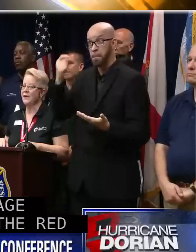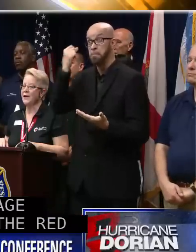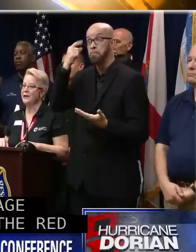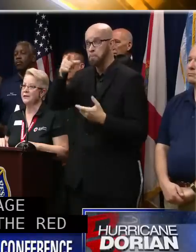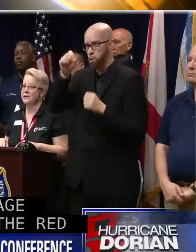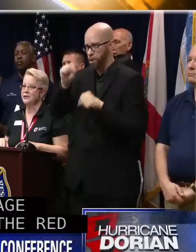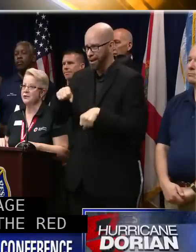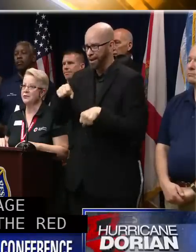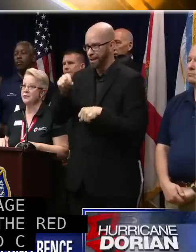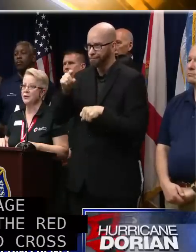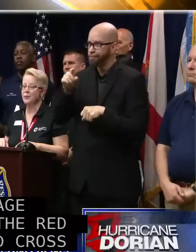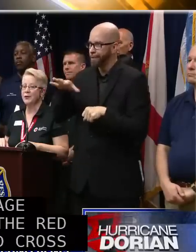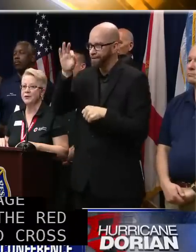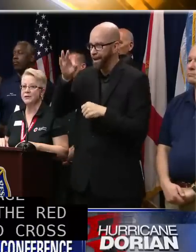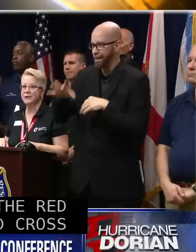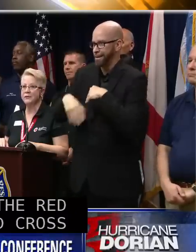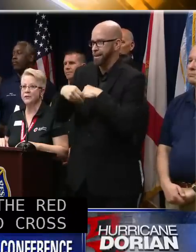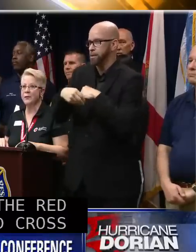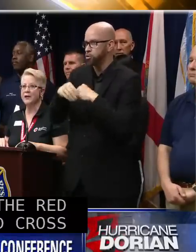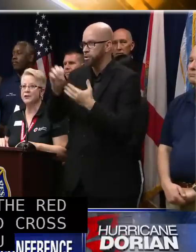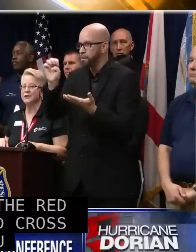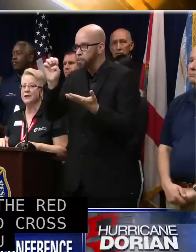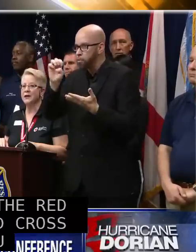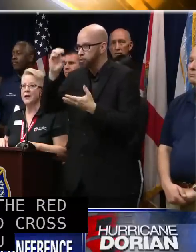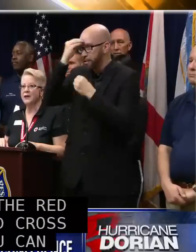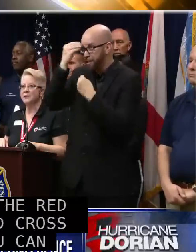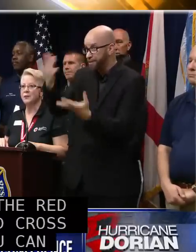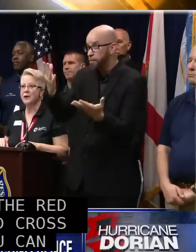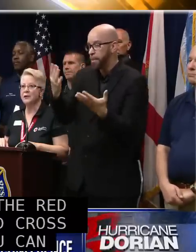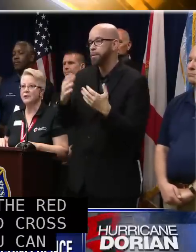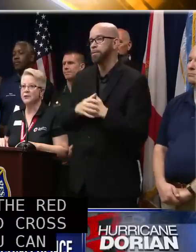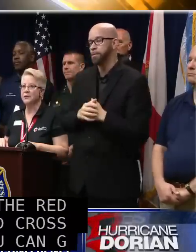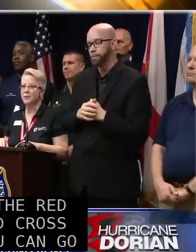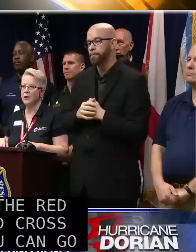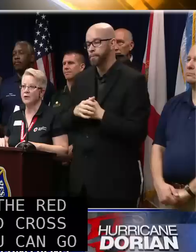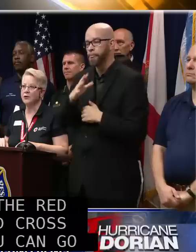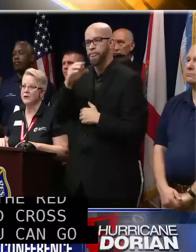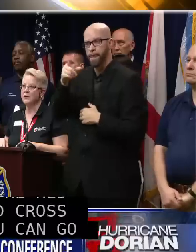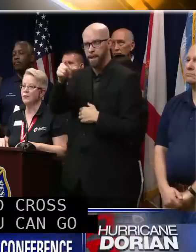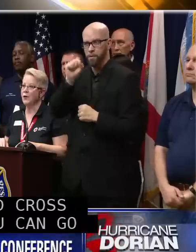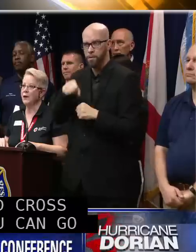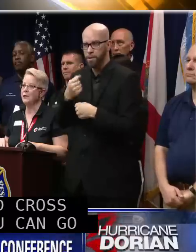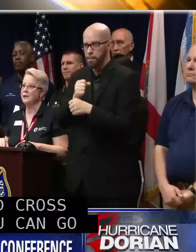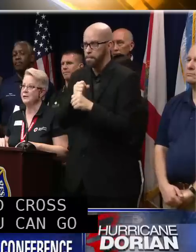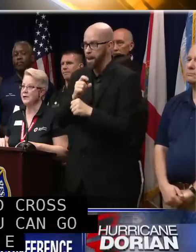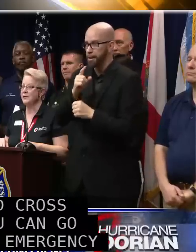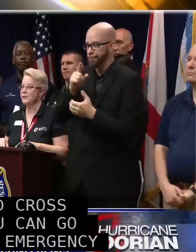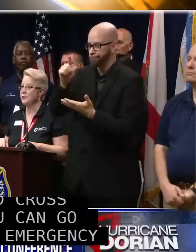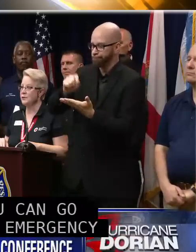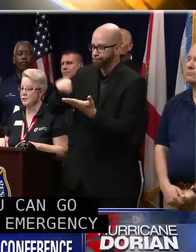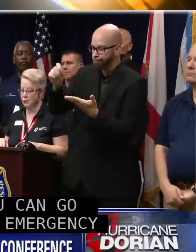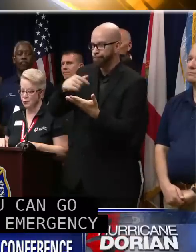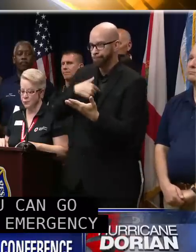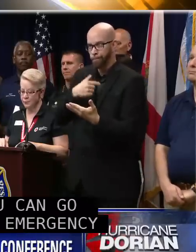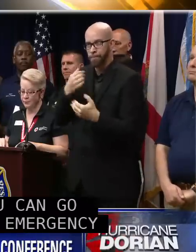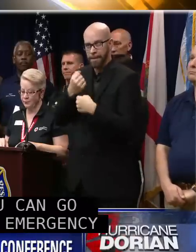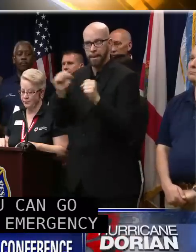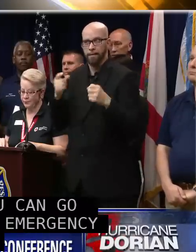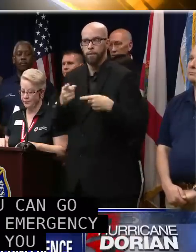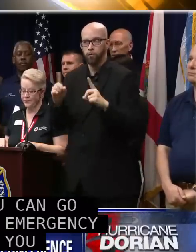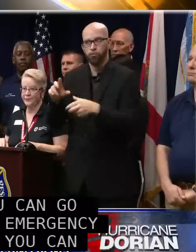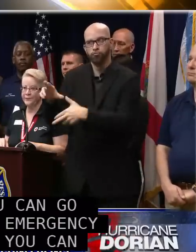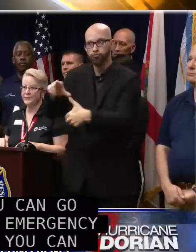on and find additional emergency information, as well as you can mark yourself well and safe during the